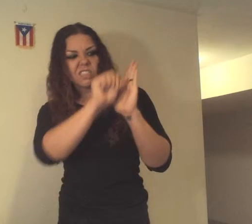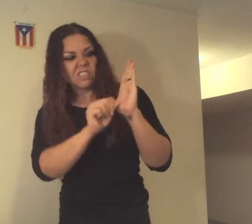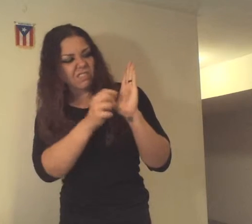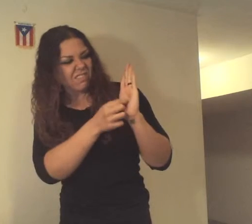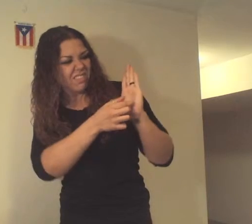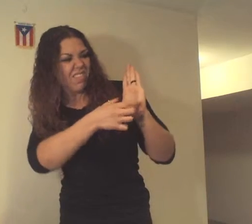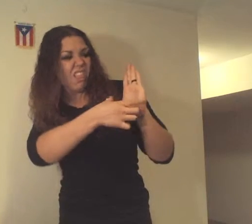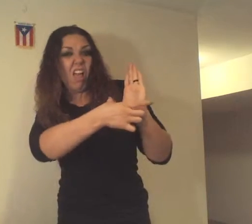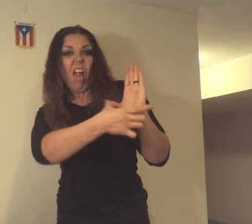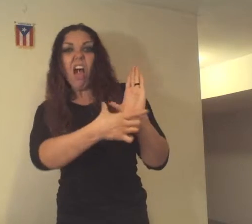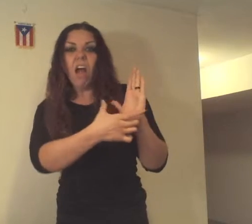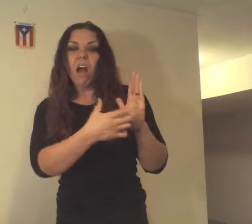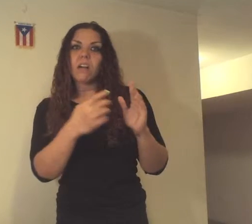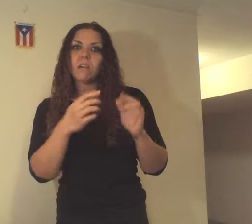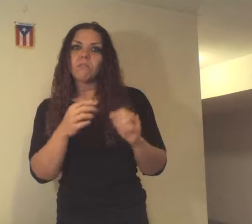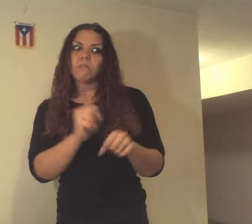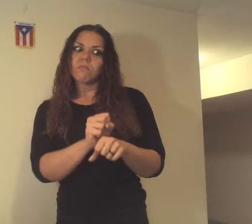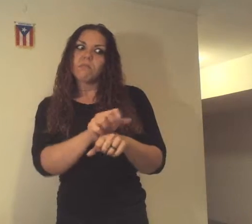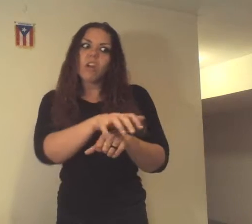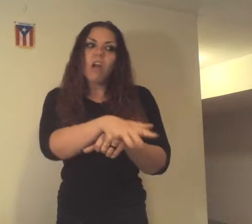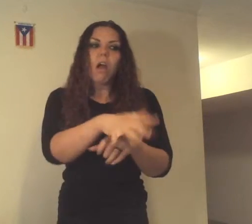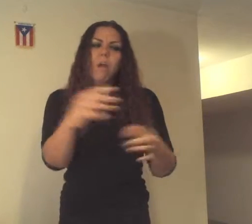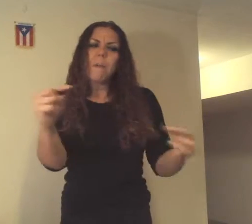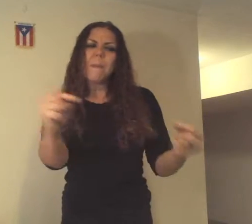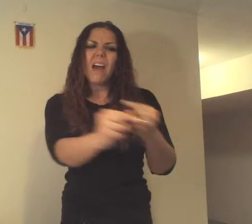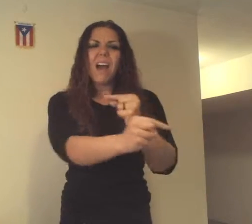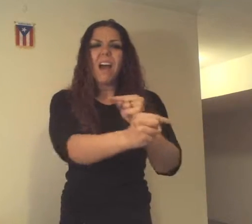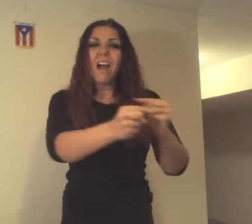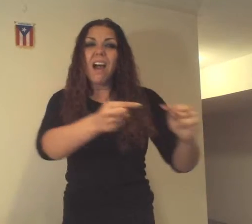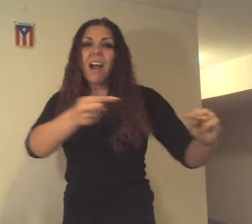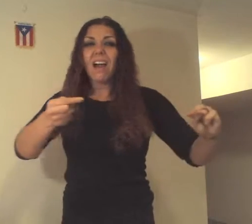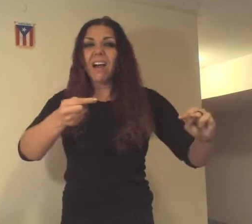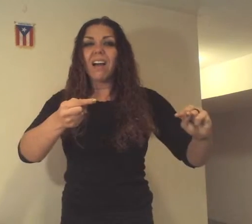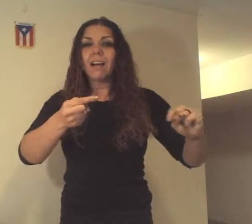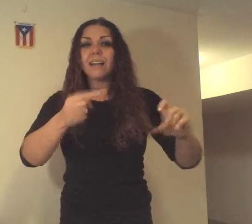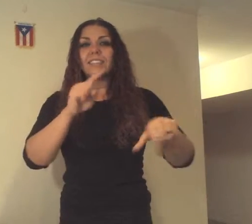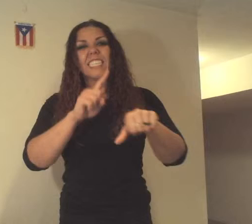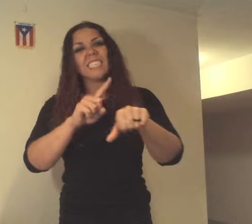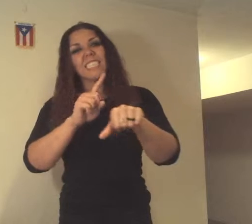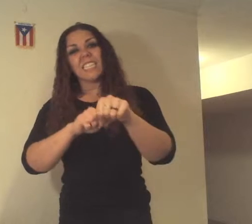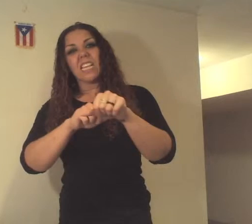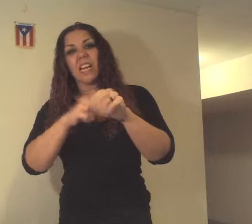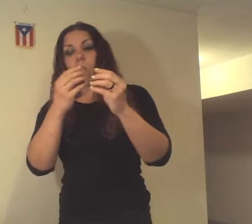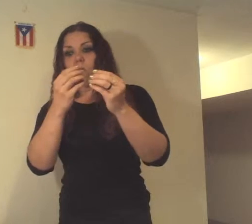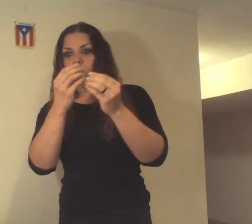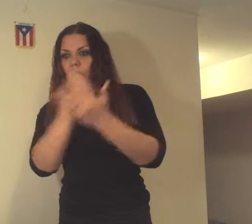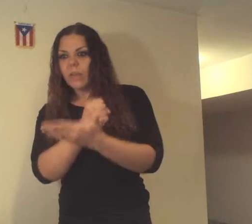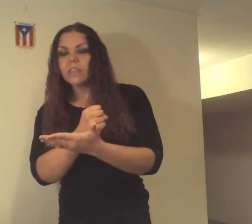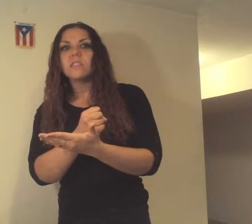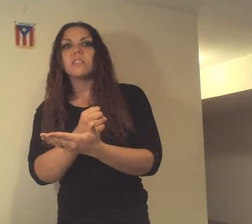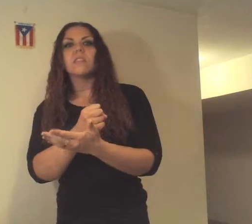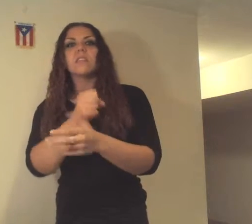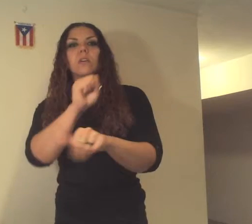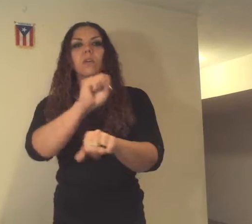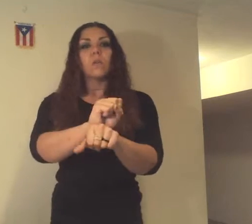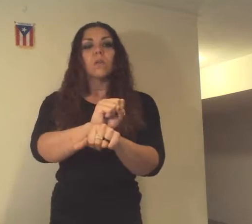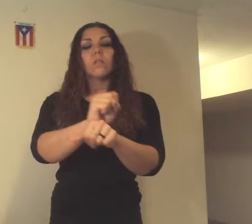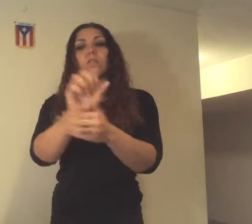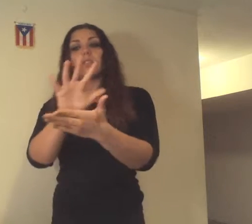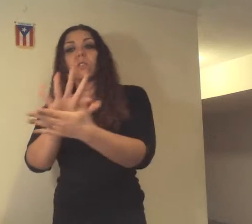pain, that cause a lot of time out of work or out of school, that leave a big scar. But if you have to have